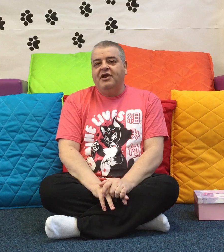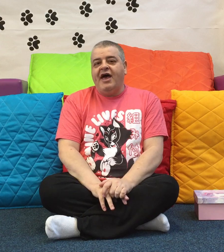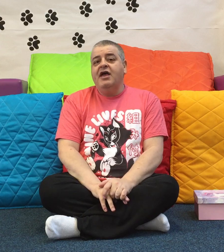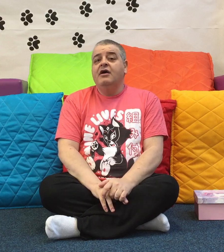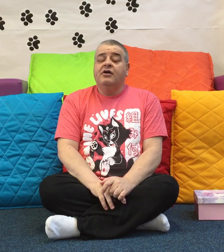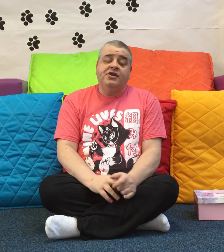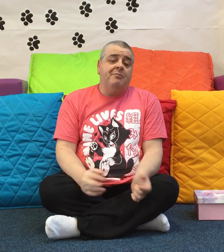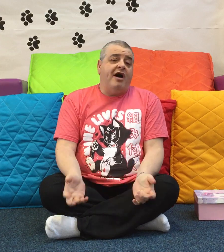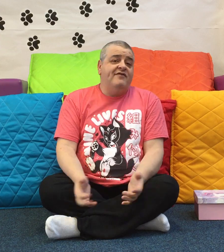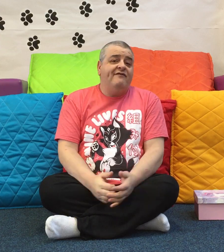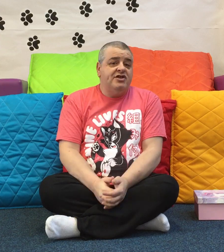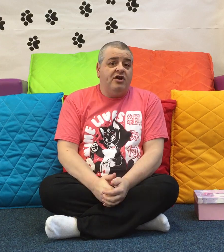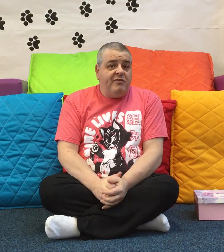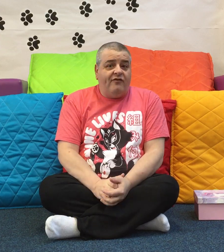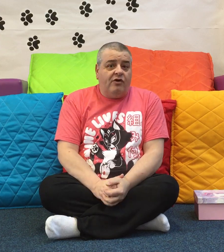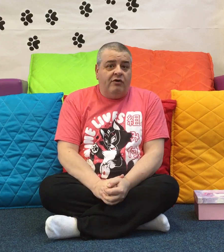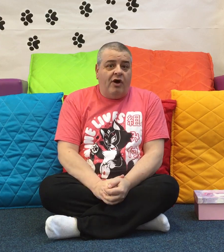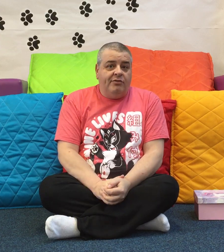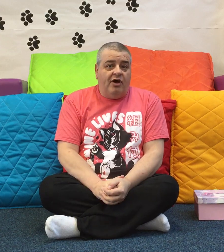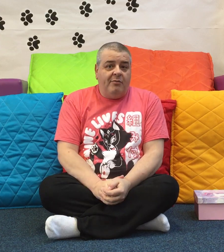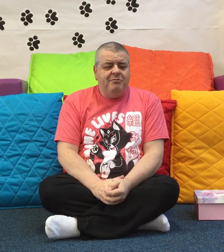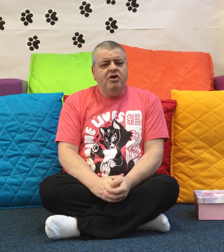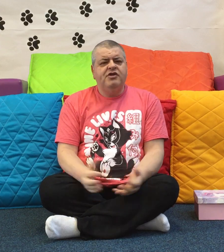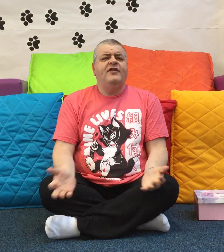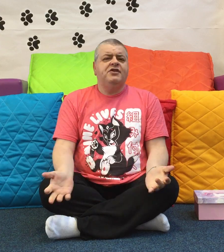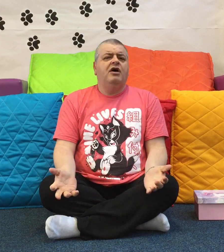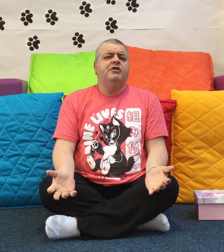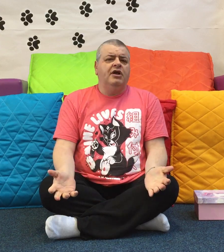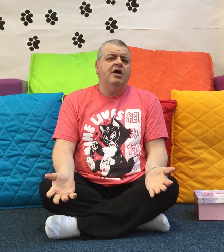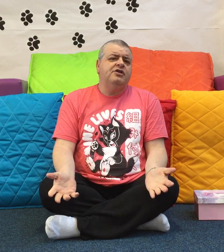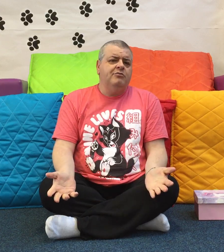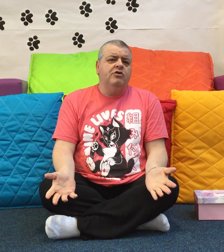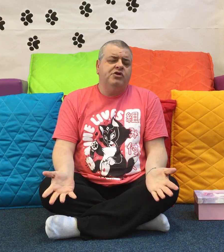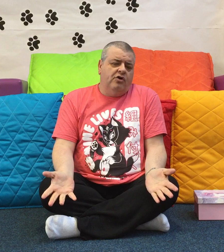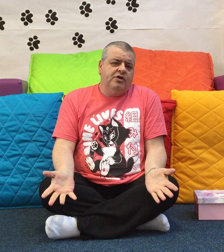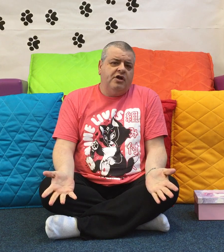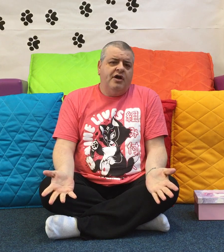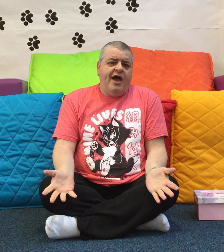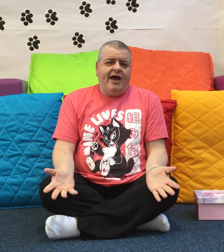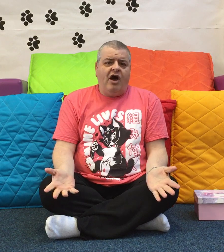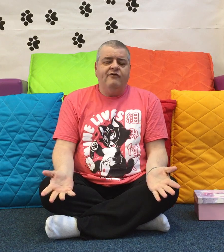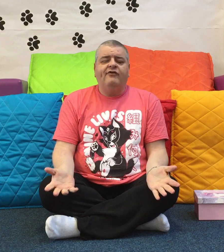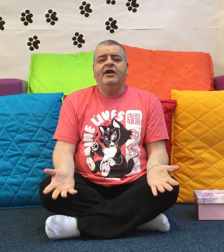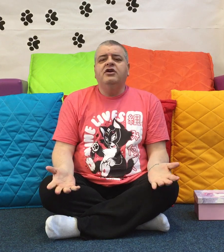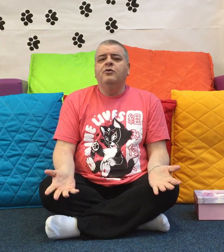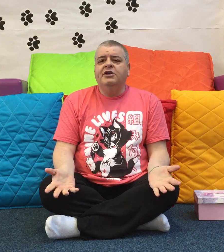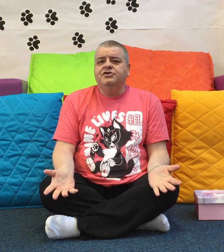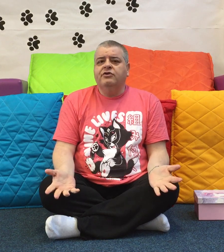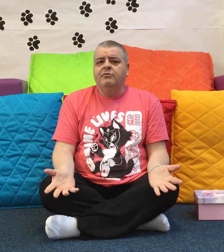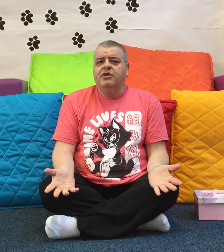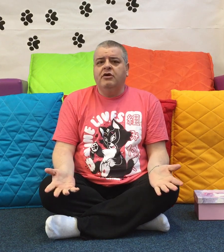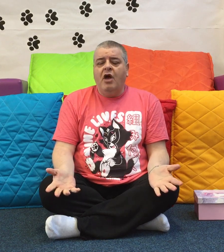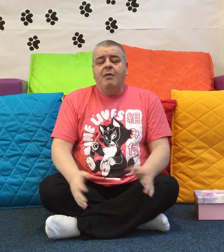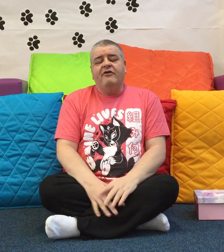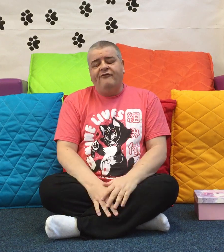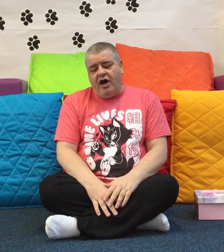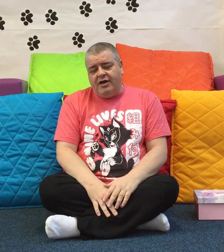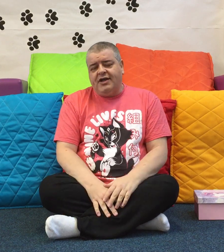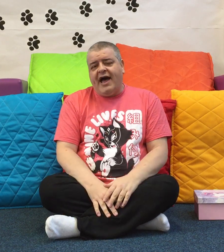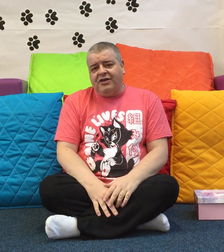today, some I've never done before at a rhyme time. I'm using this time to learn some new songs, and hopefully you will enjoy them too. But first, as